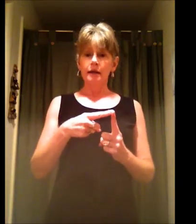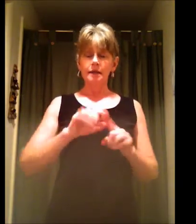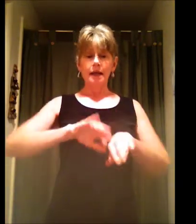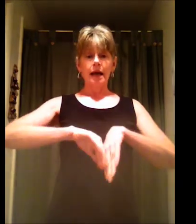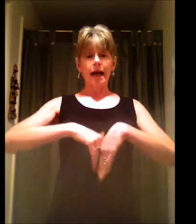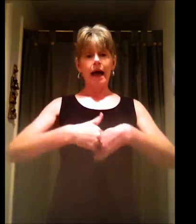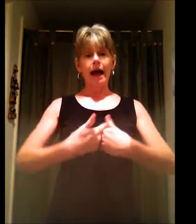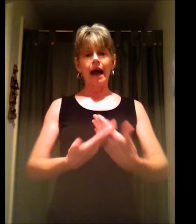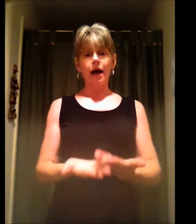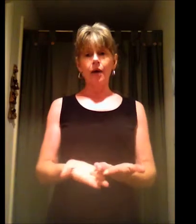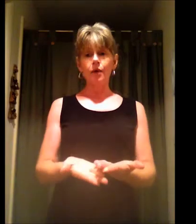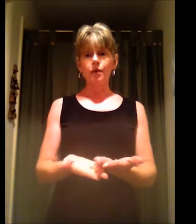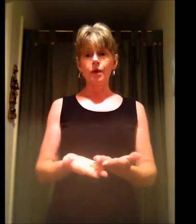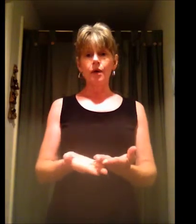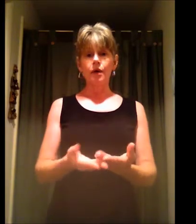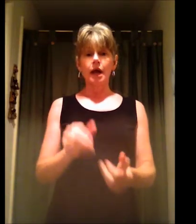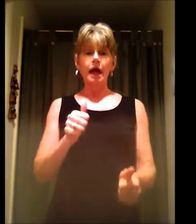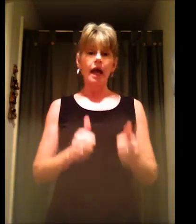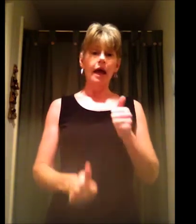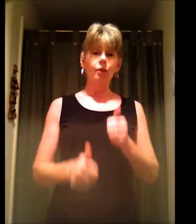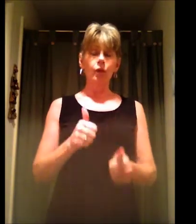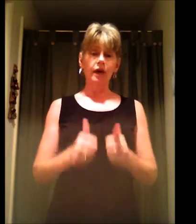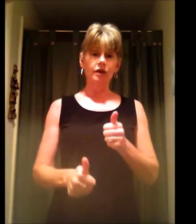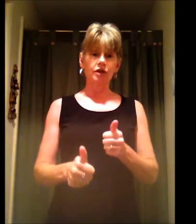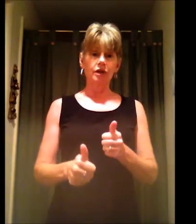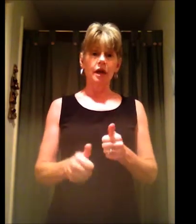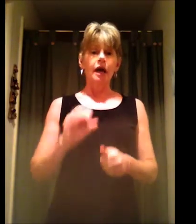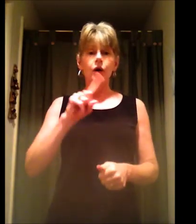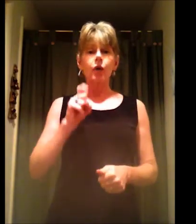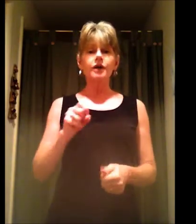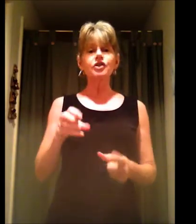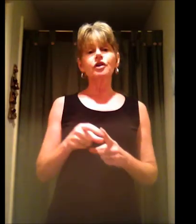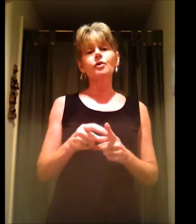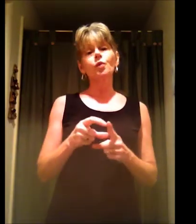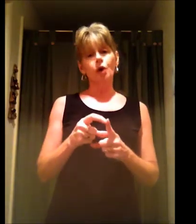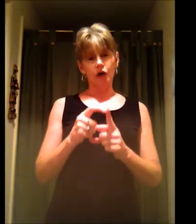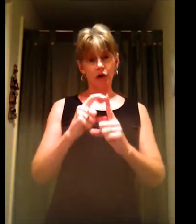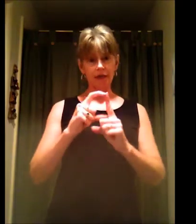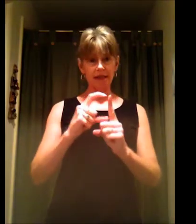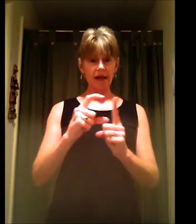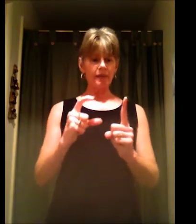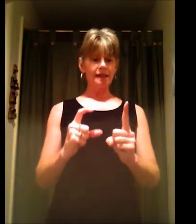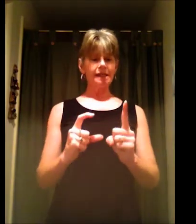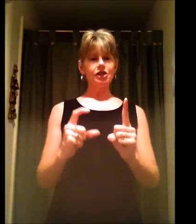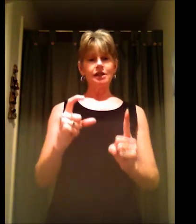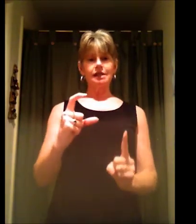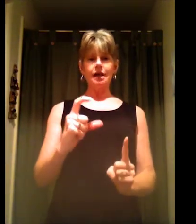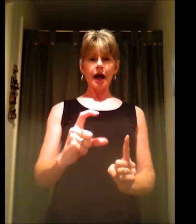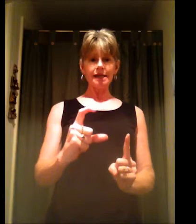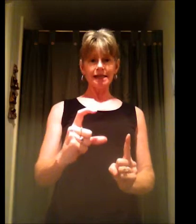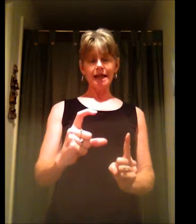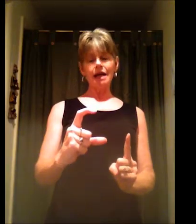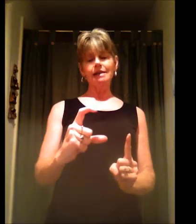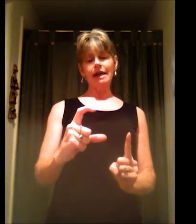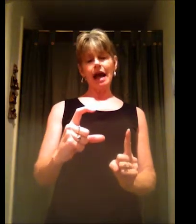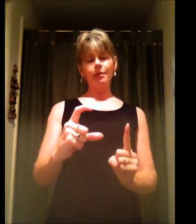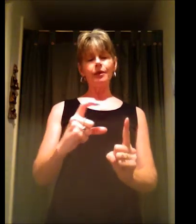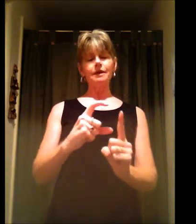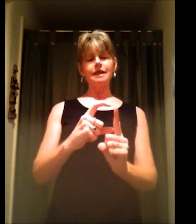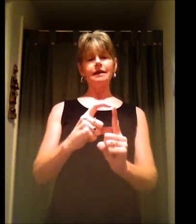and how, and which. Question words, and this is just, I see that as a capital D at